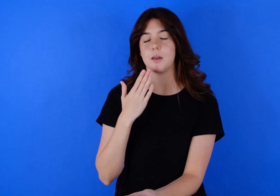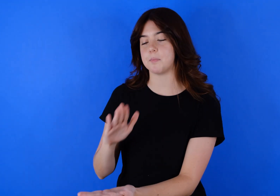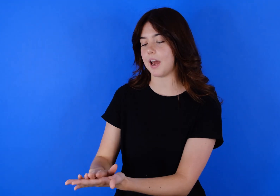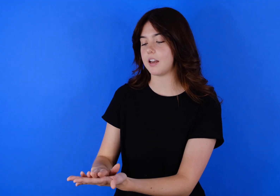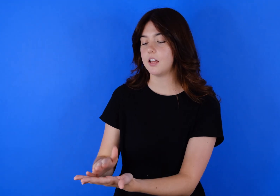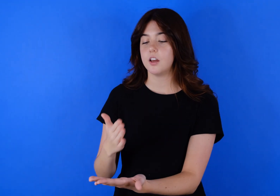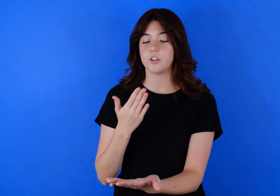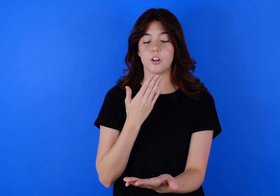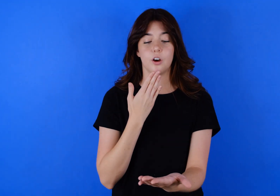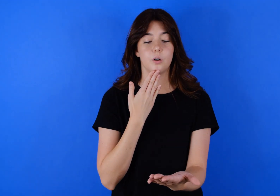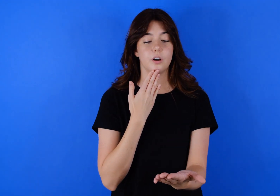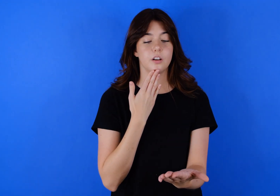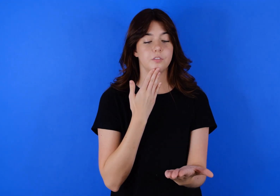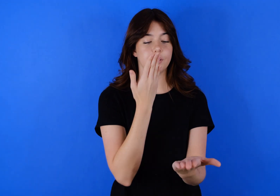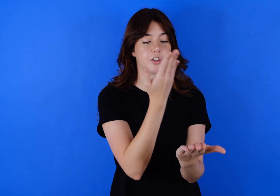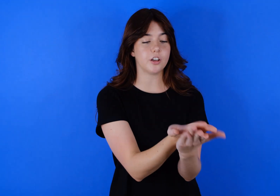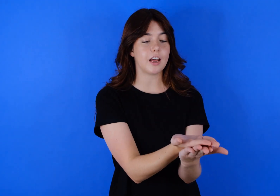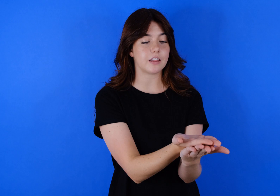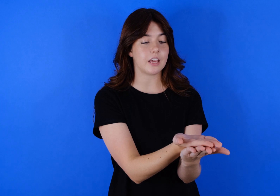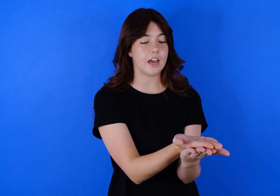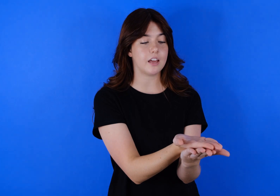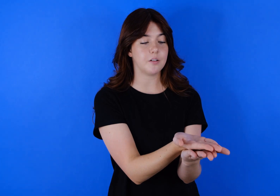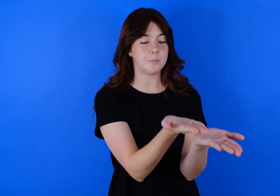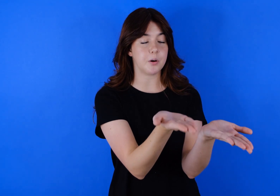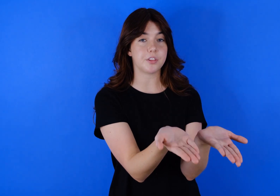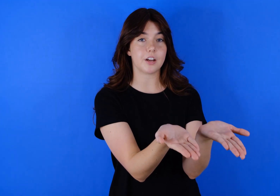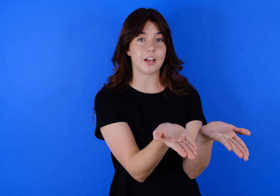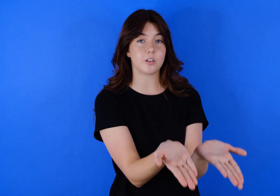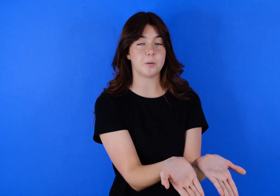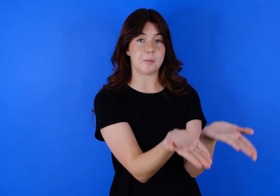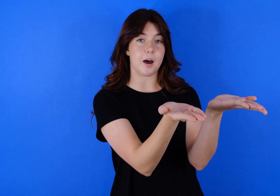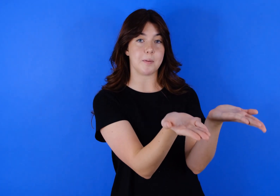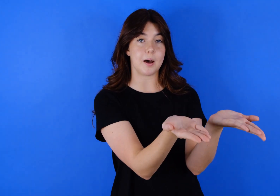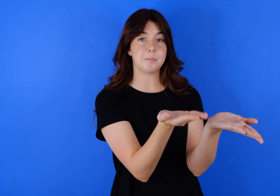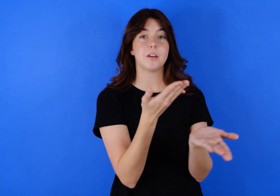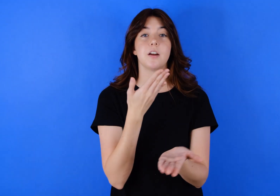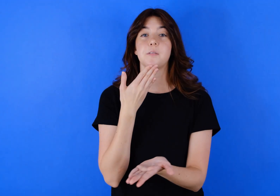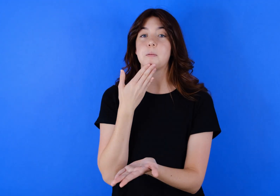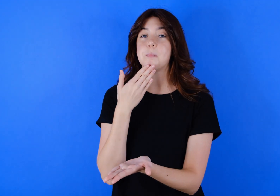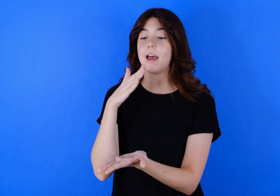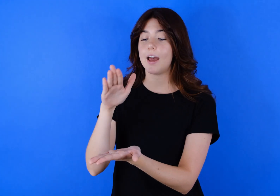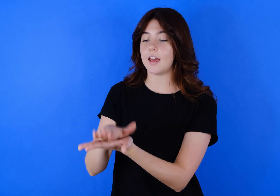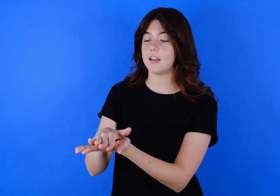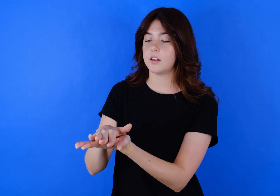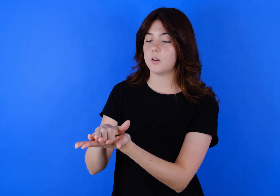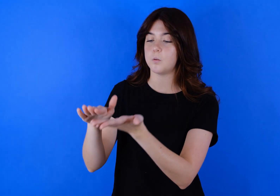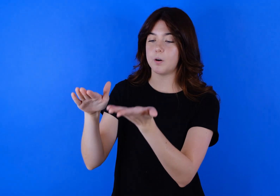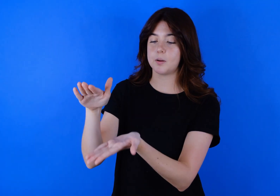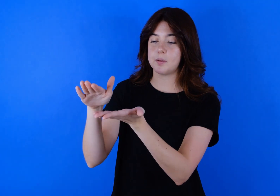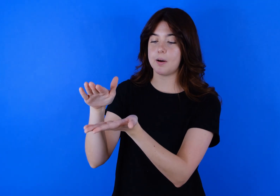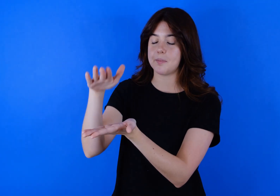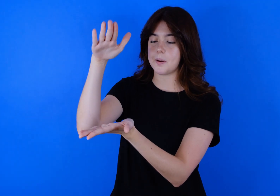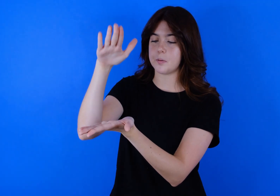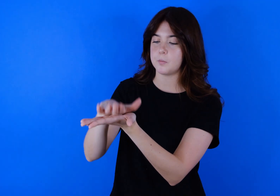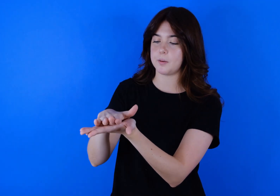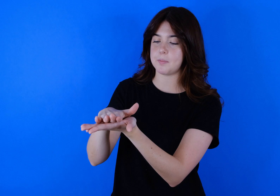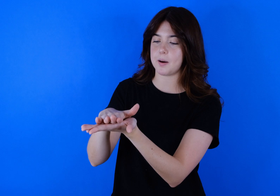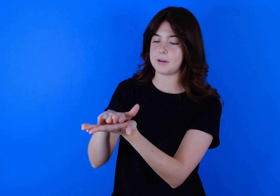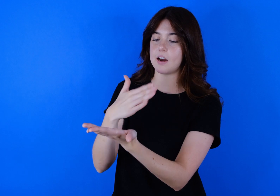bad. So for good at the end, both of your hands will be palm up. For bad, one will be palm up and one will be palm down.